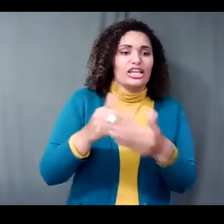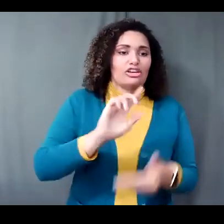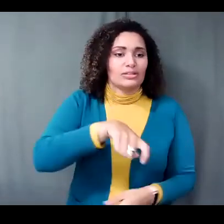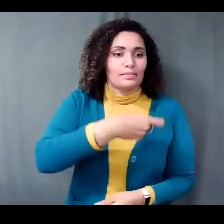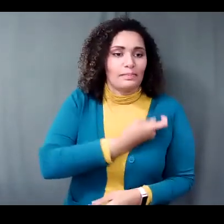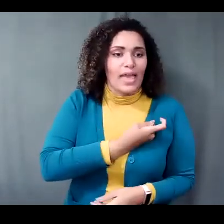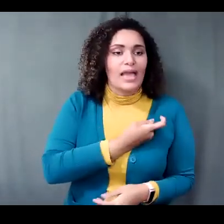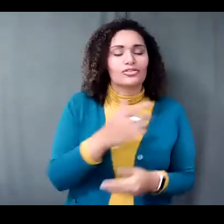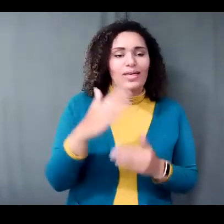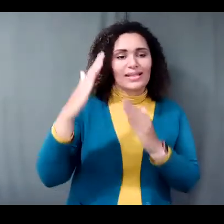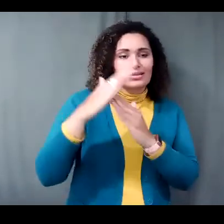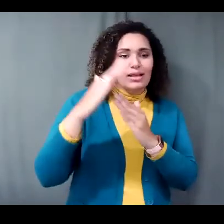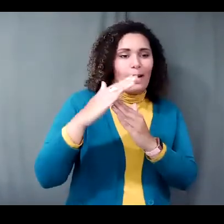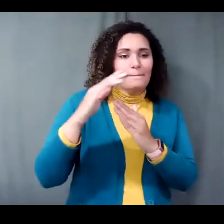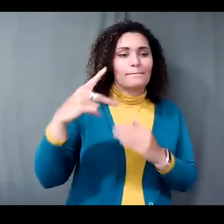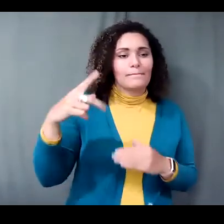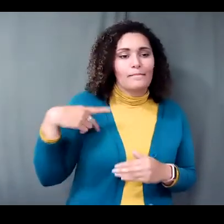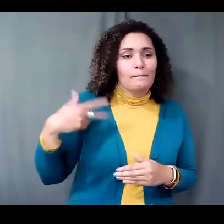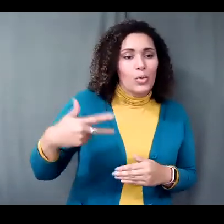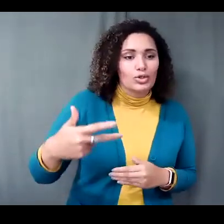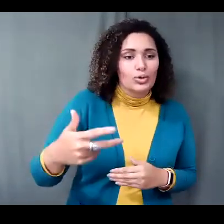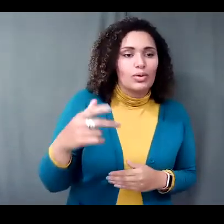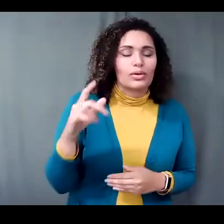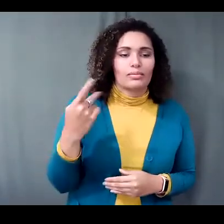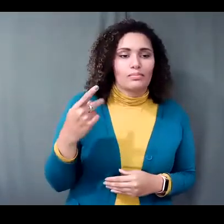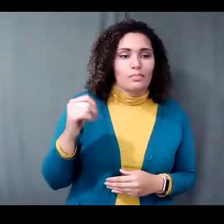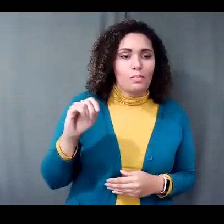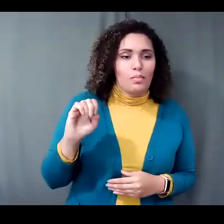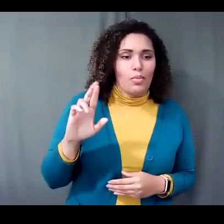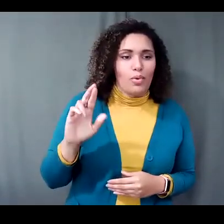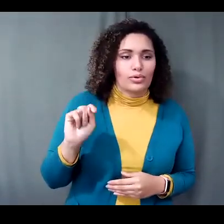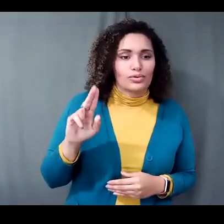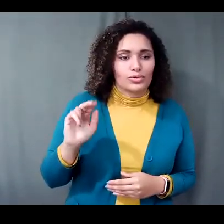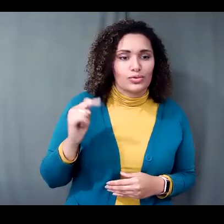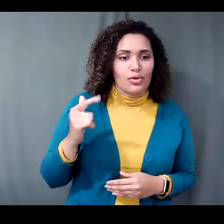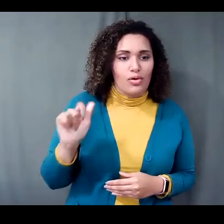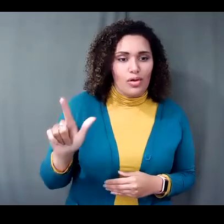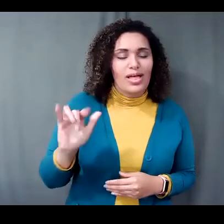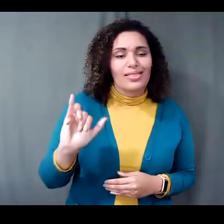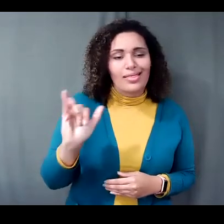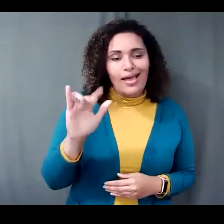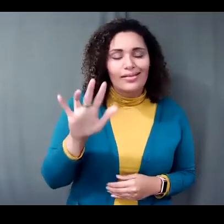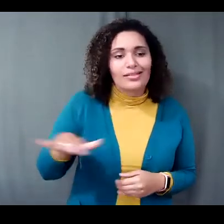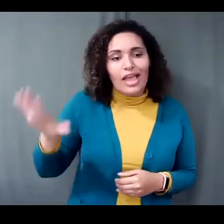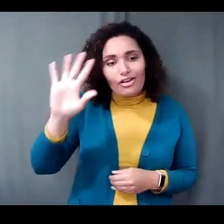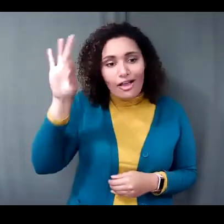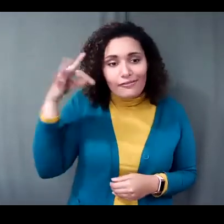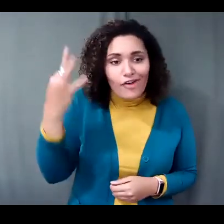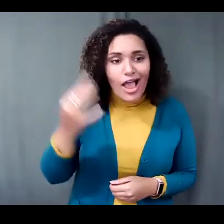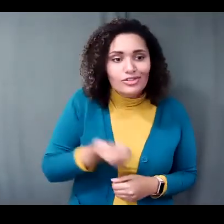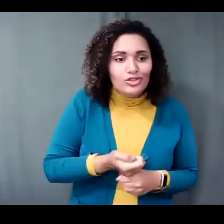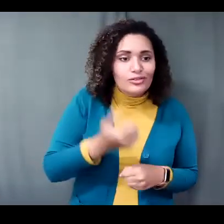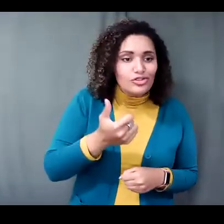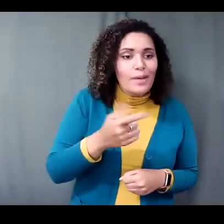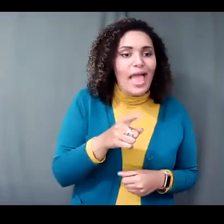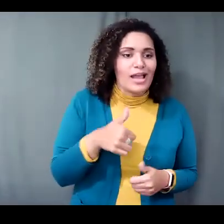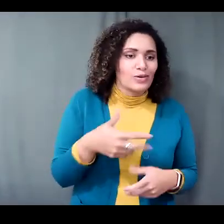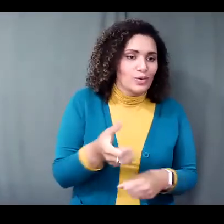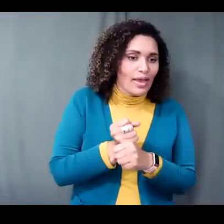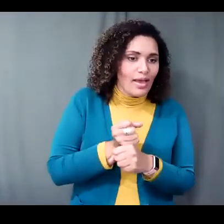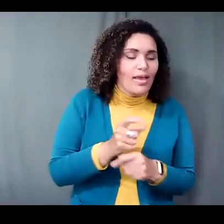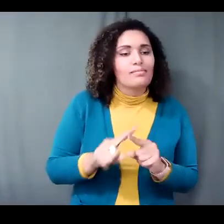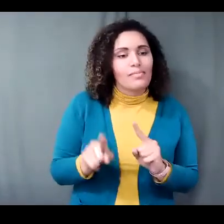Portugal. And that's the region, just like Champagne is the region of France where you get technically champagne, the Douro Valley is the region of